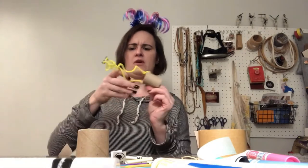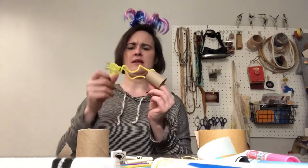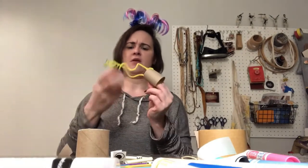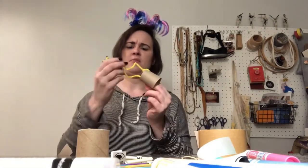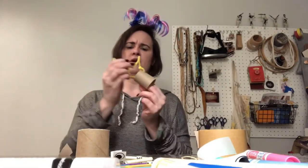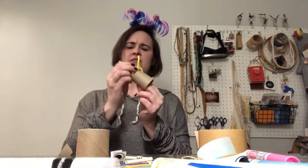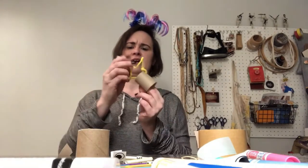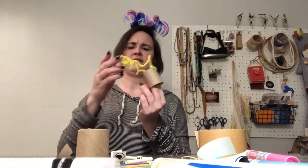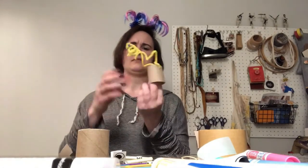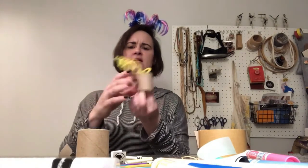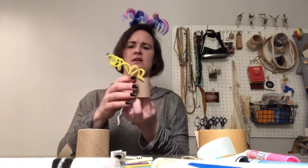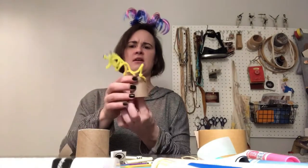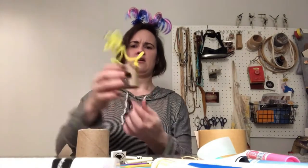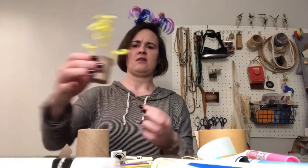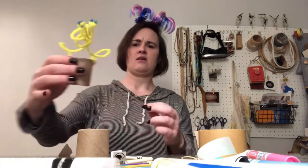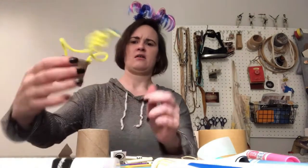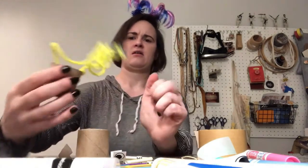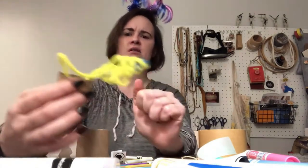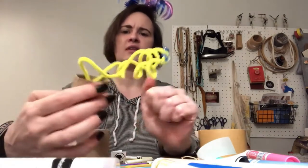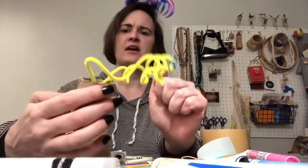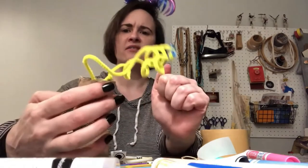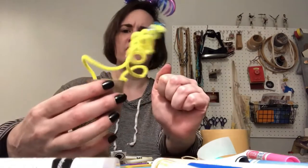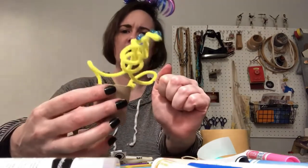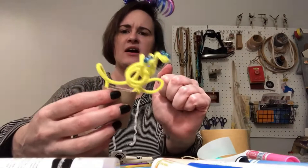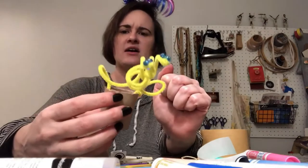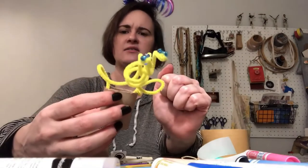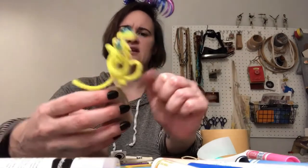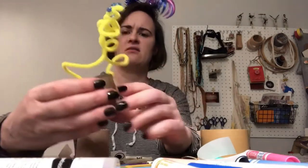Okay, now my monster has, they kind of look like eyes now.